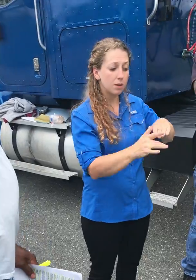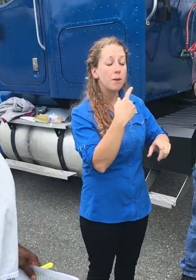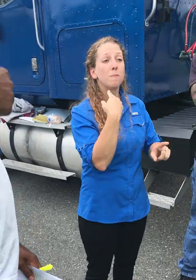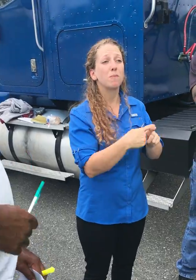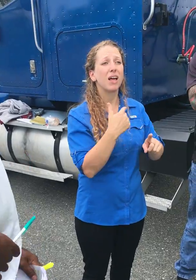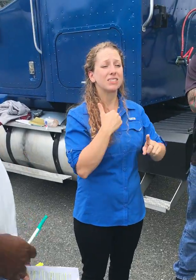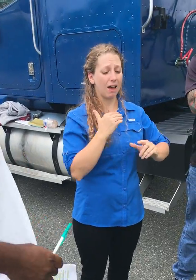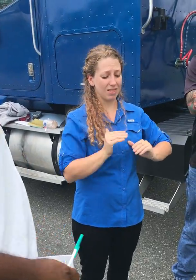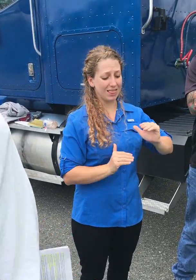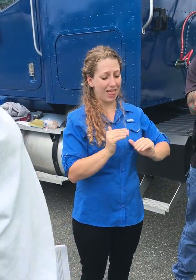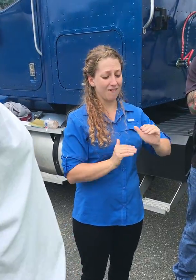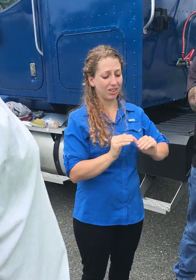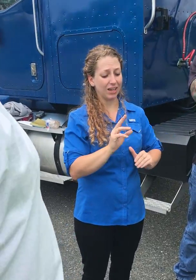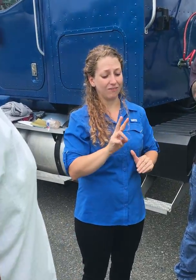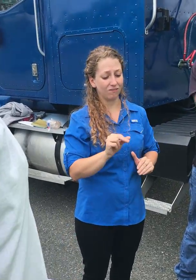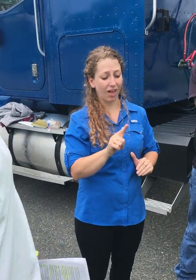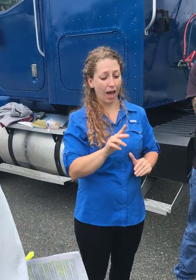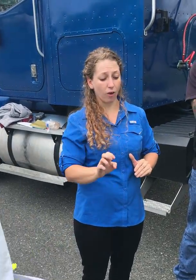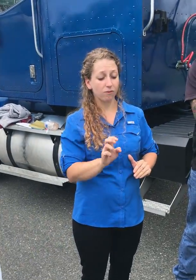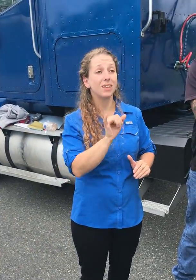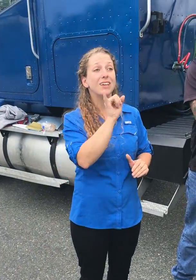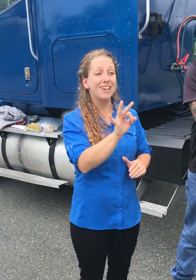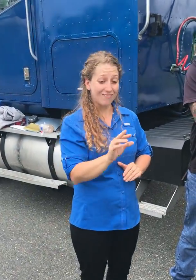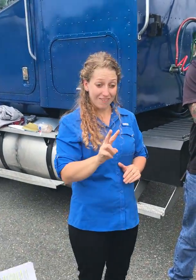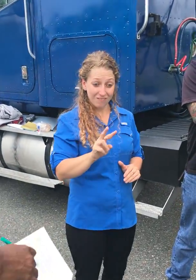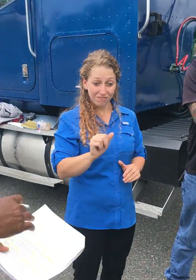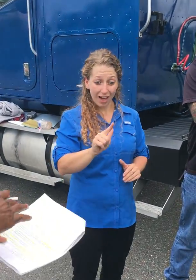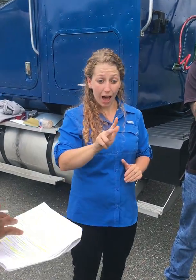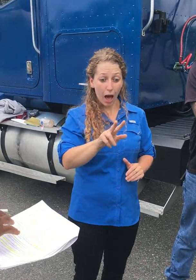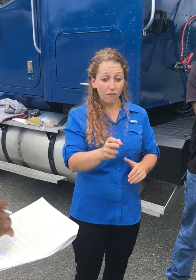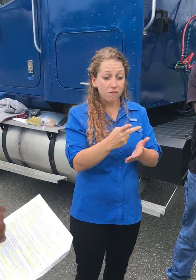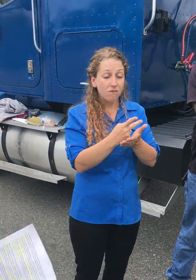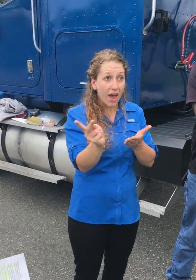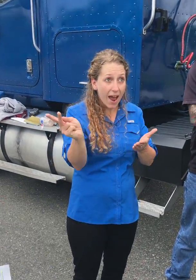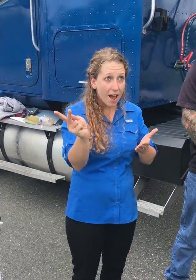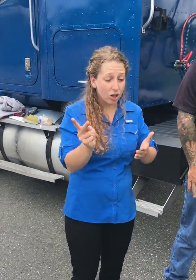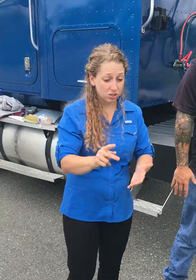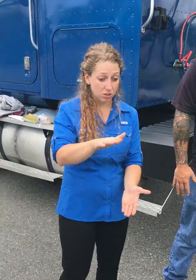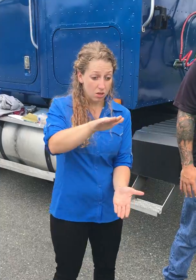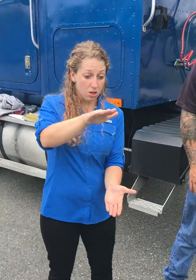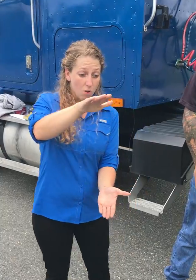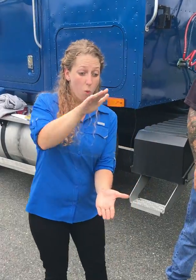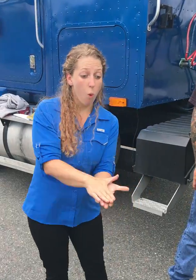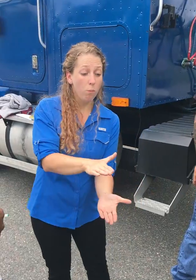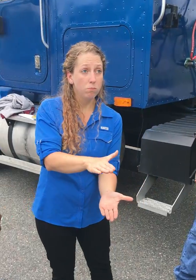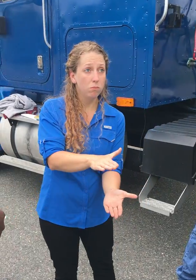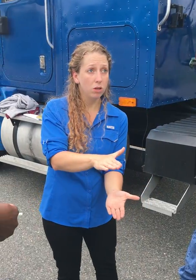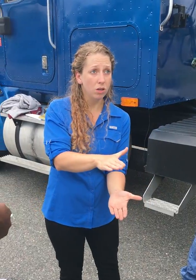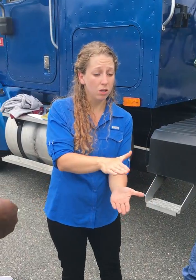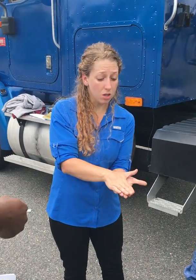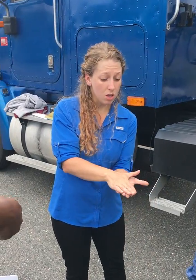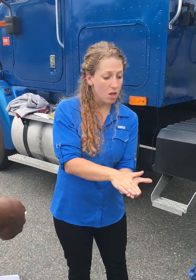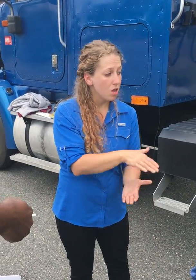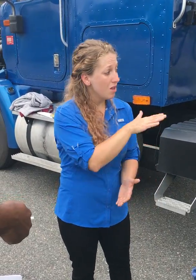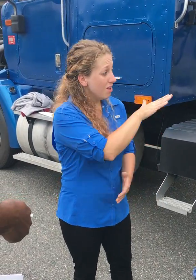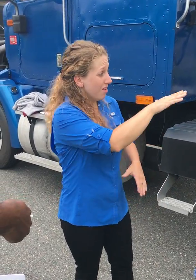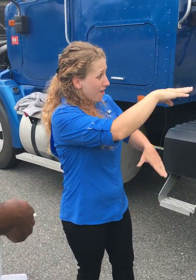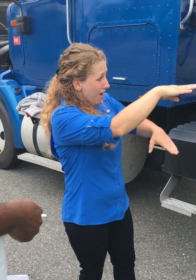if that leveling valve messes up and allows those bags to dump all the way down, that trailer could be touching the drives.